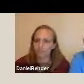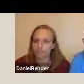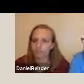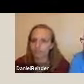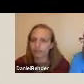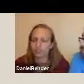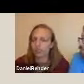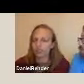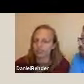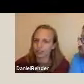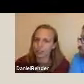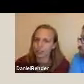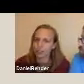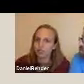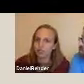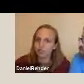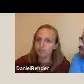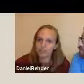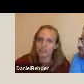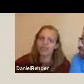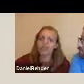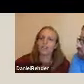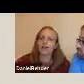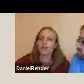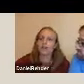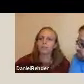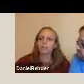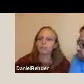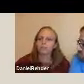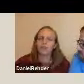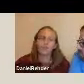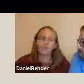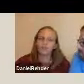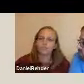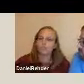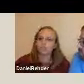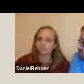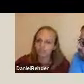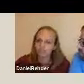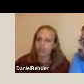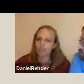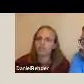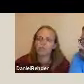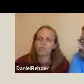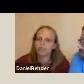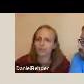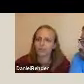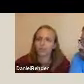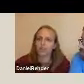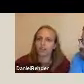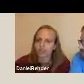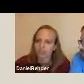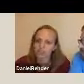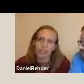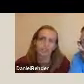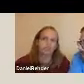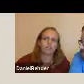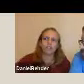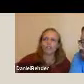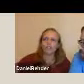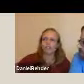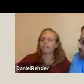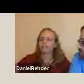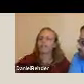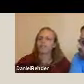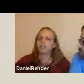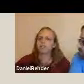so thankful. It was sort of a little bit of a blind decision, but we love deaf culture and we love sign language